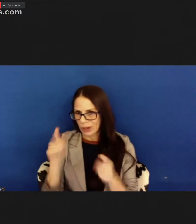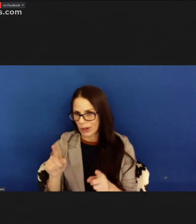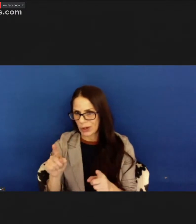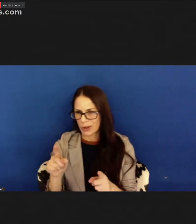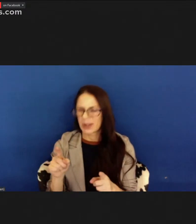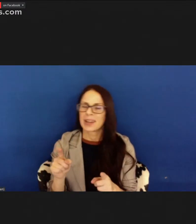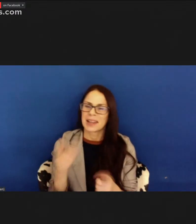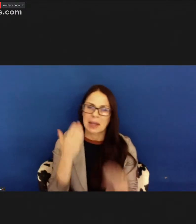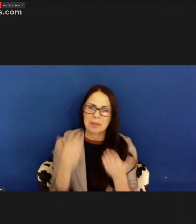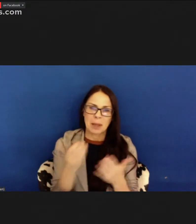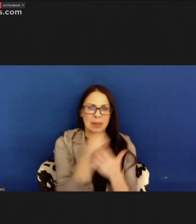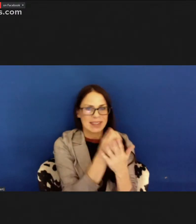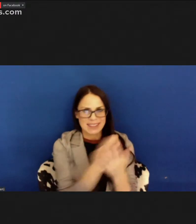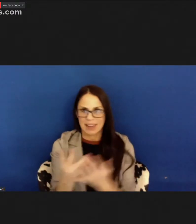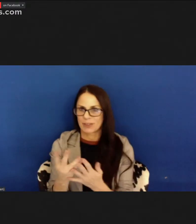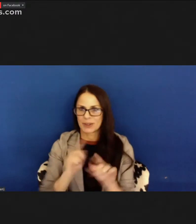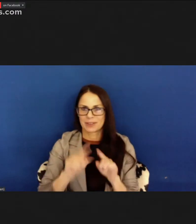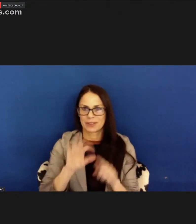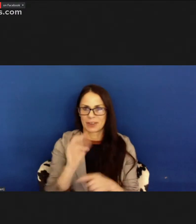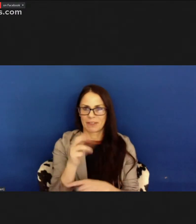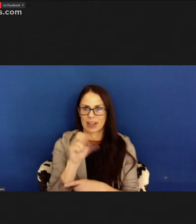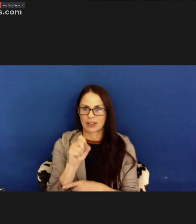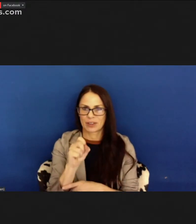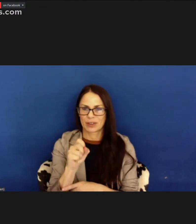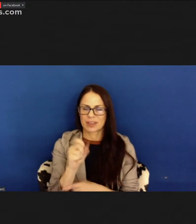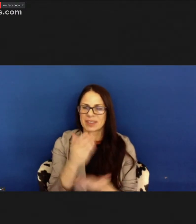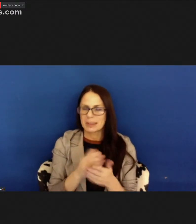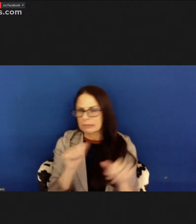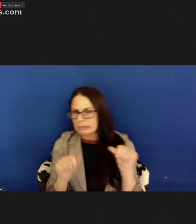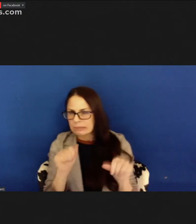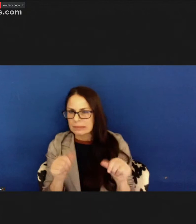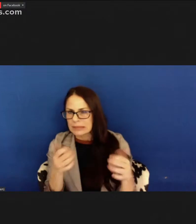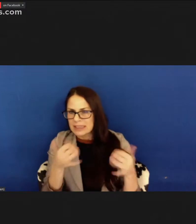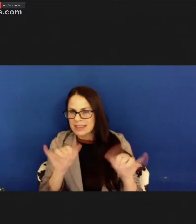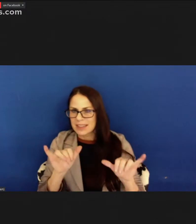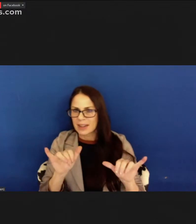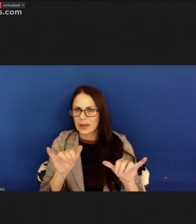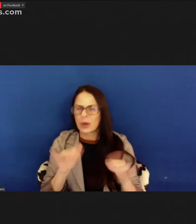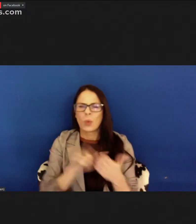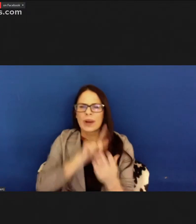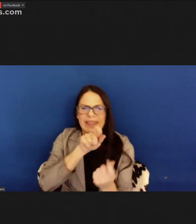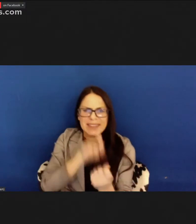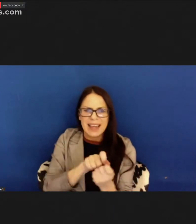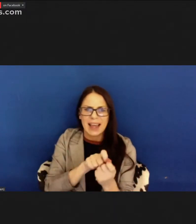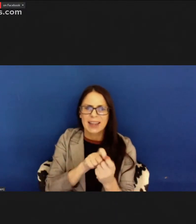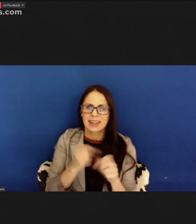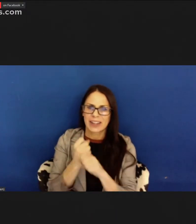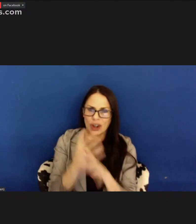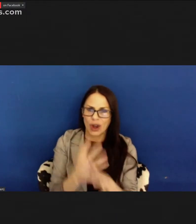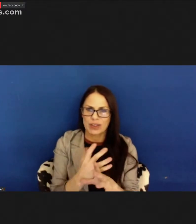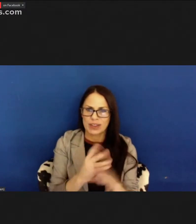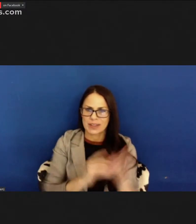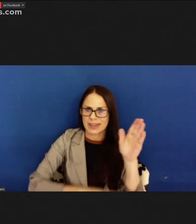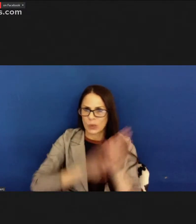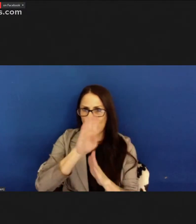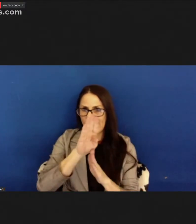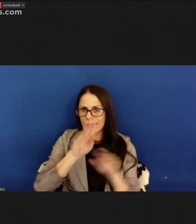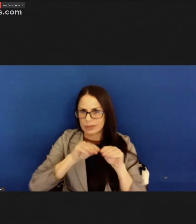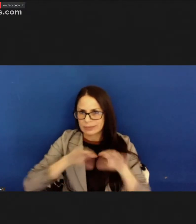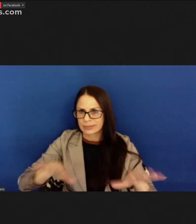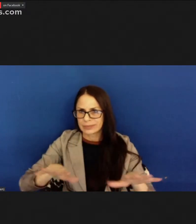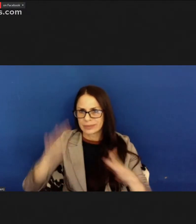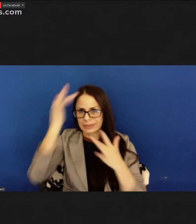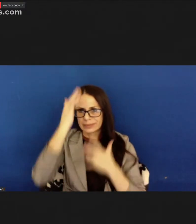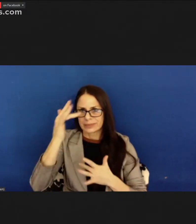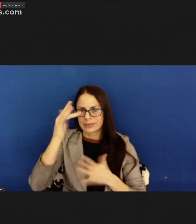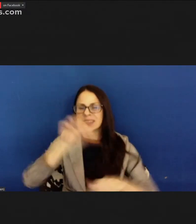variety of factors. I think lots of questions still remain about what precisely drives these waves of illness. And I think it's a question that